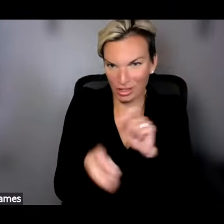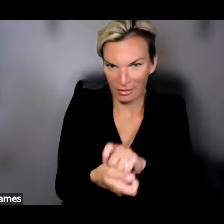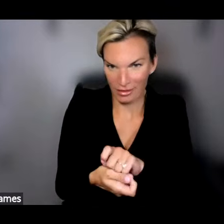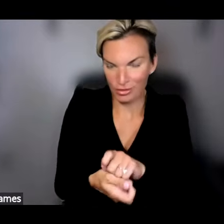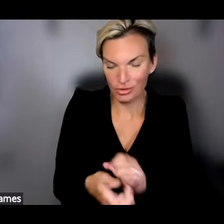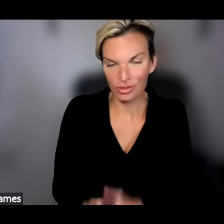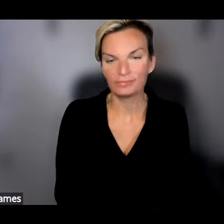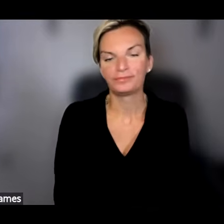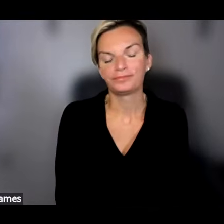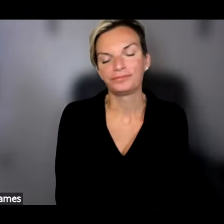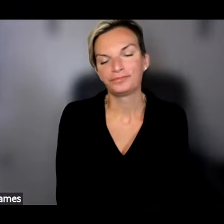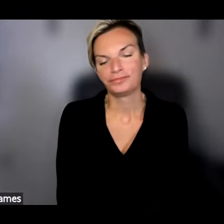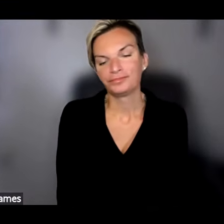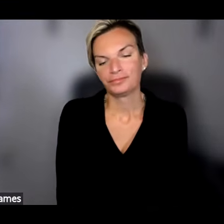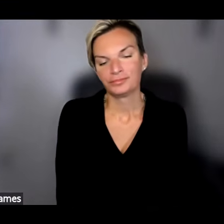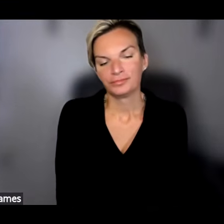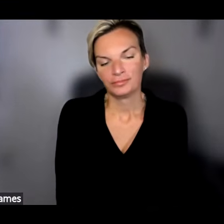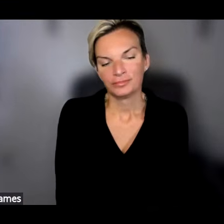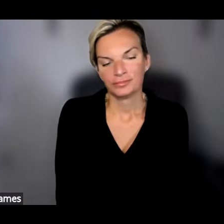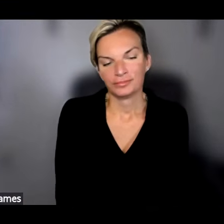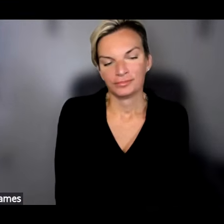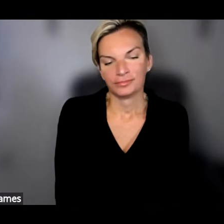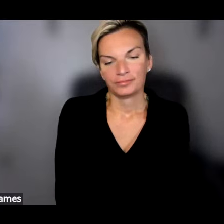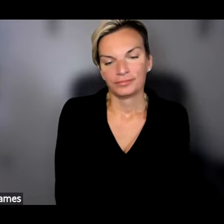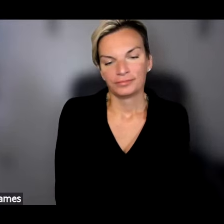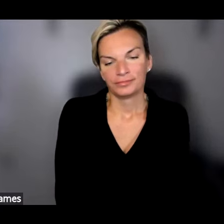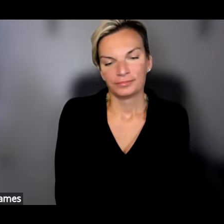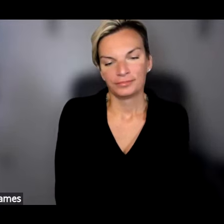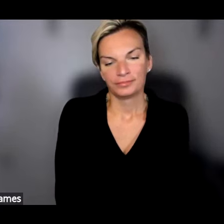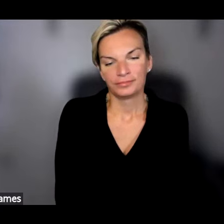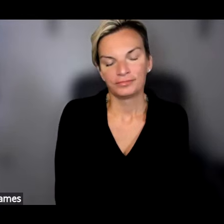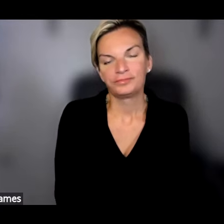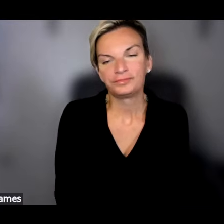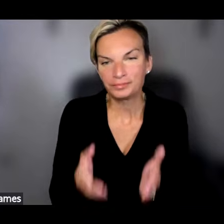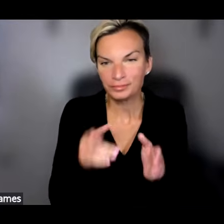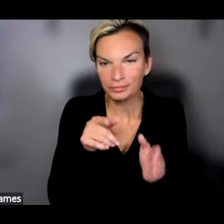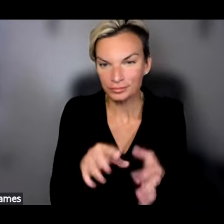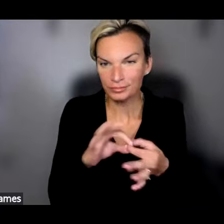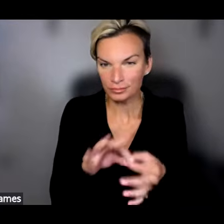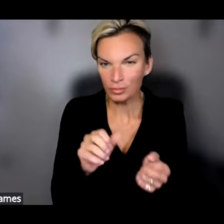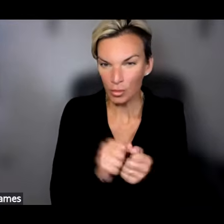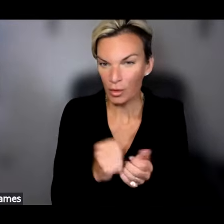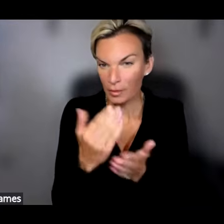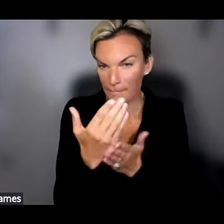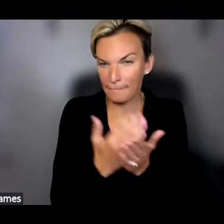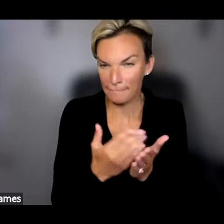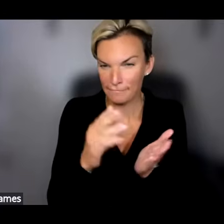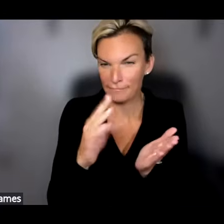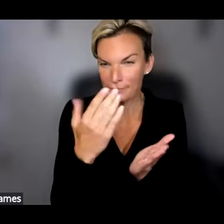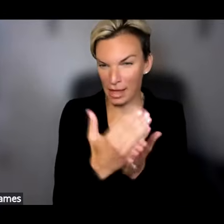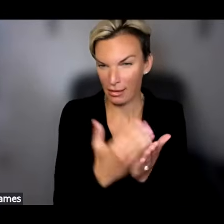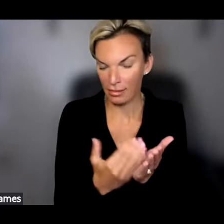that I raise for your consideration. Small things, but I'll pass them out.